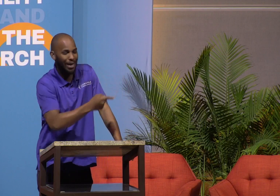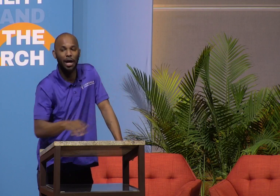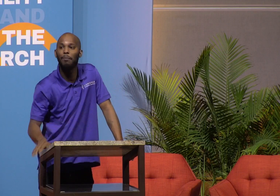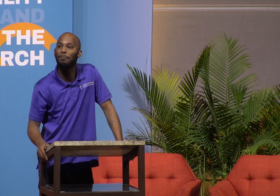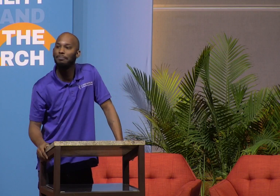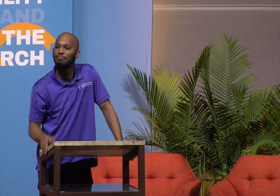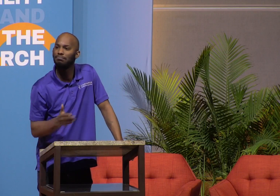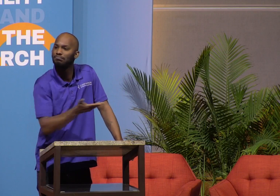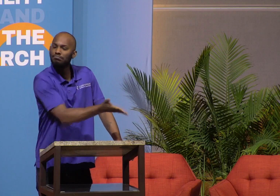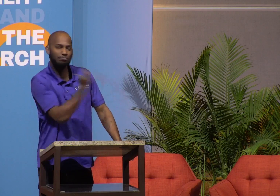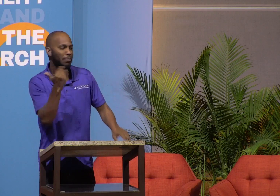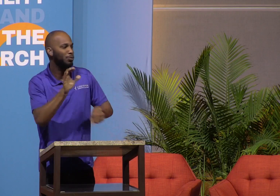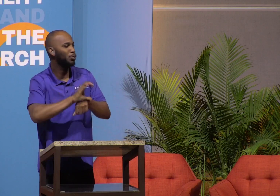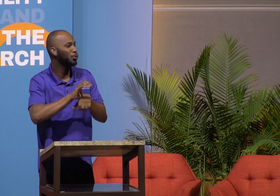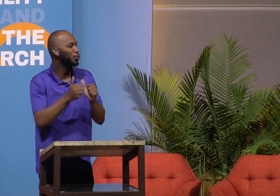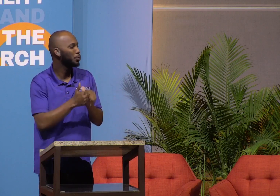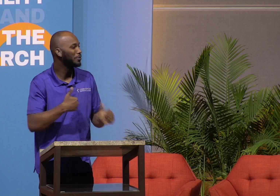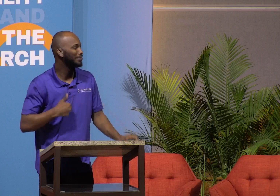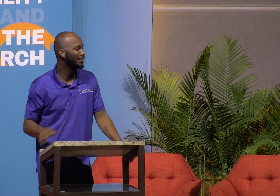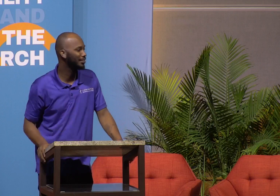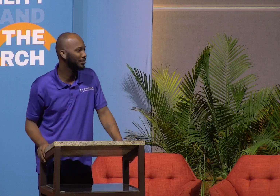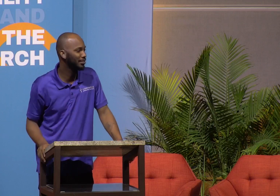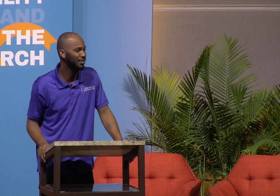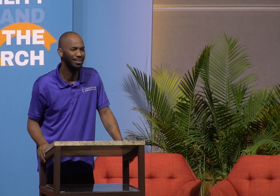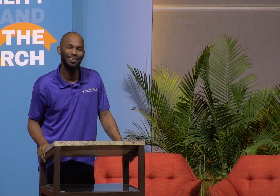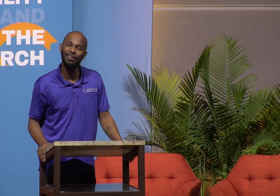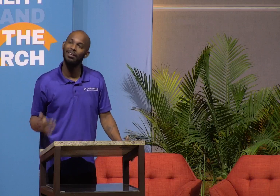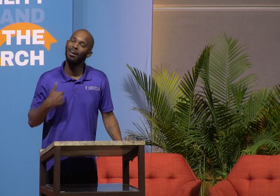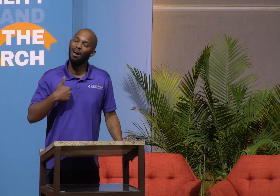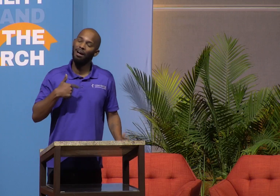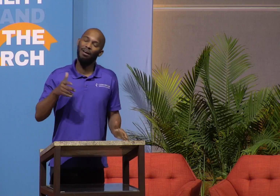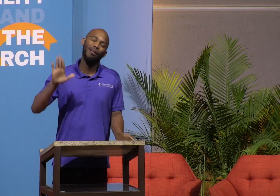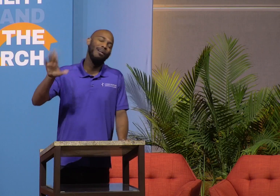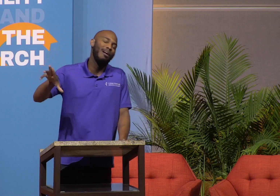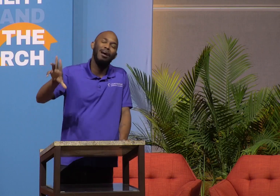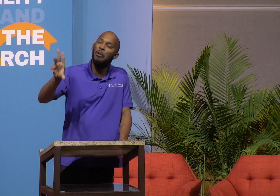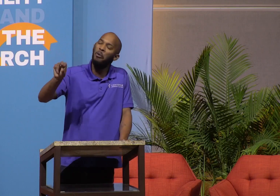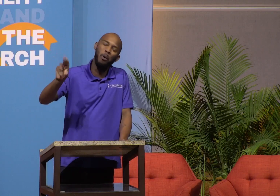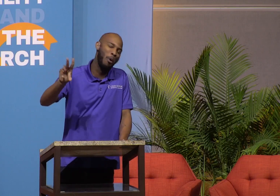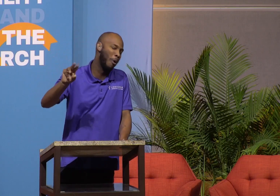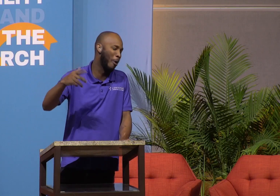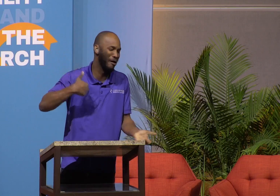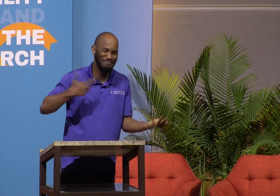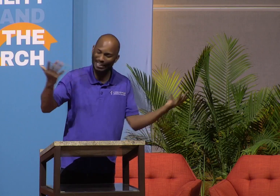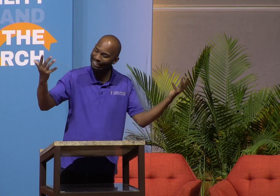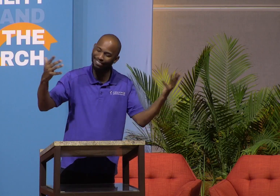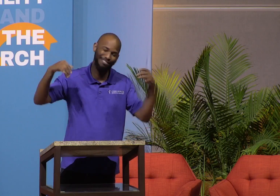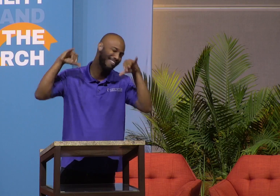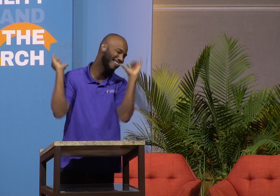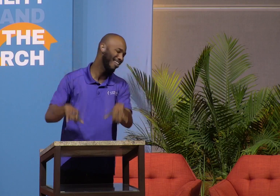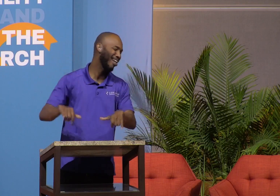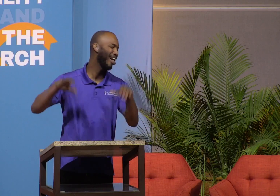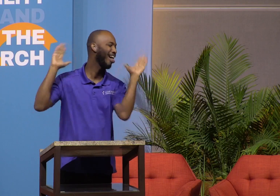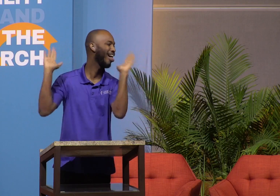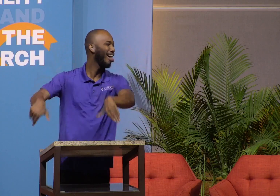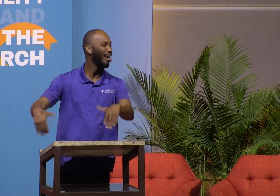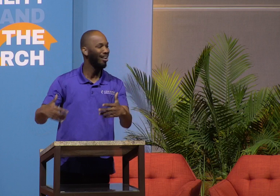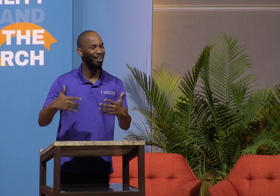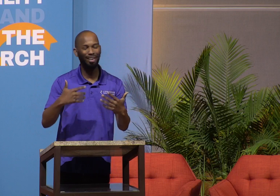had a friend texted me and said, hey, you're up, come to church with me. And I was like, no, I'm just